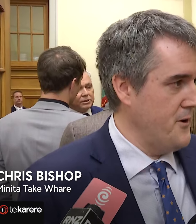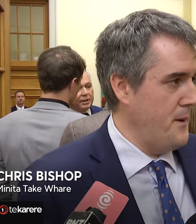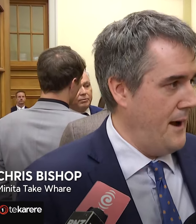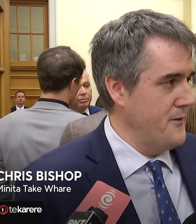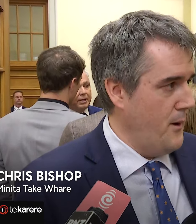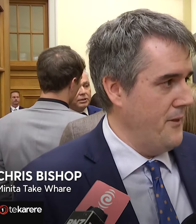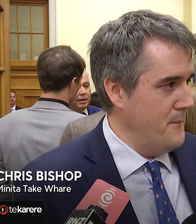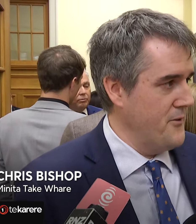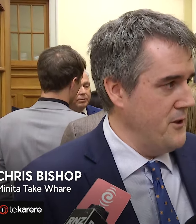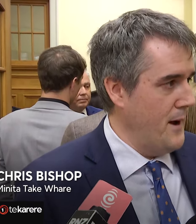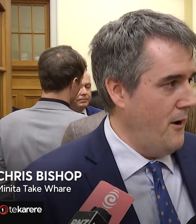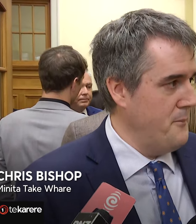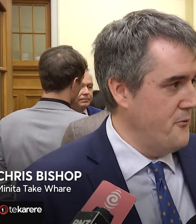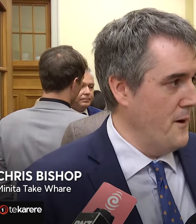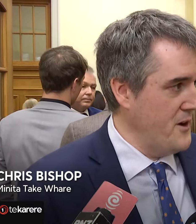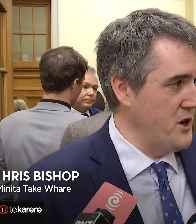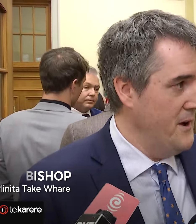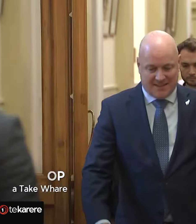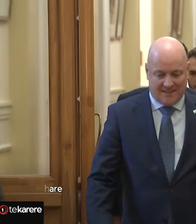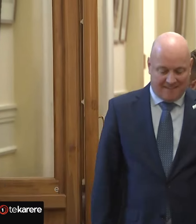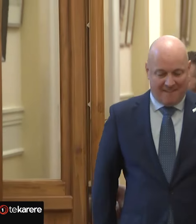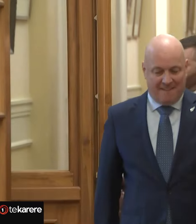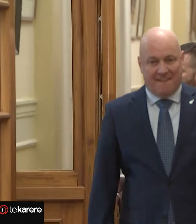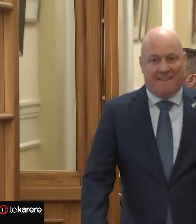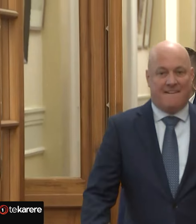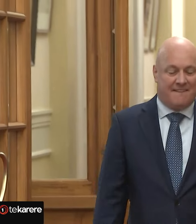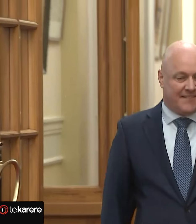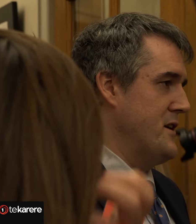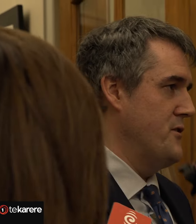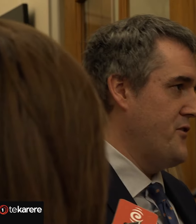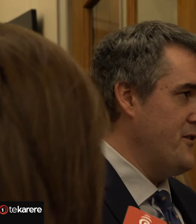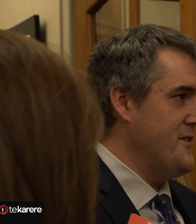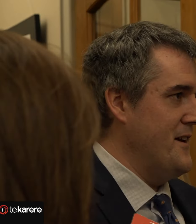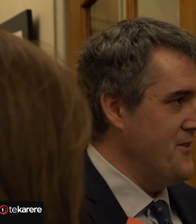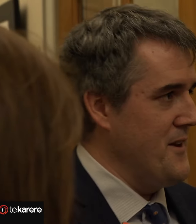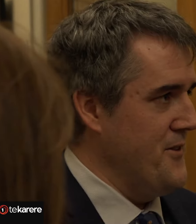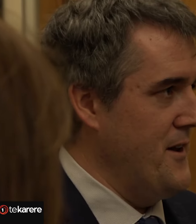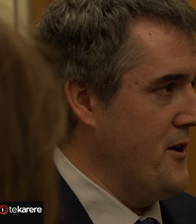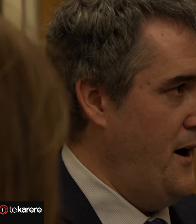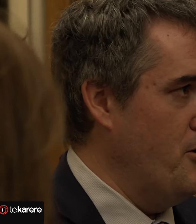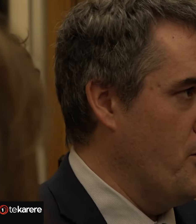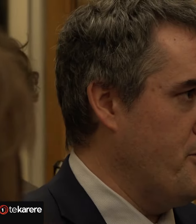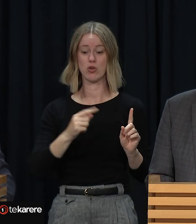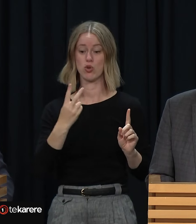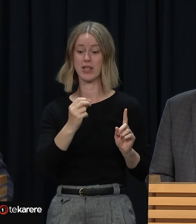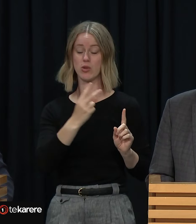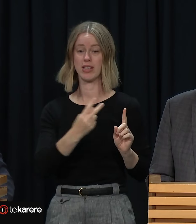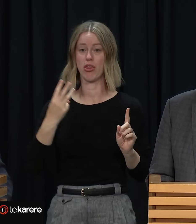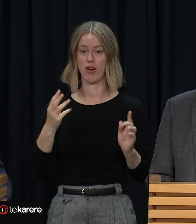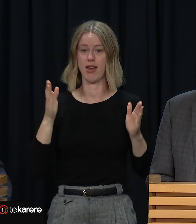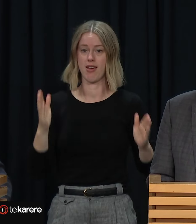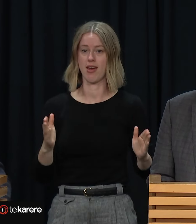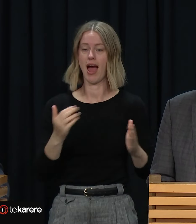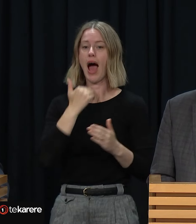state house, don't behave in a way that means that you are liable for eviction. E hara i te me ko te raru anake kei mua i te kāwanatanga. The amount of rent owed